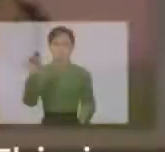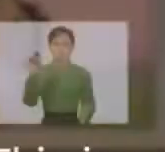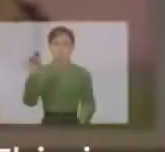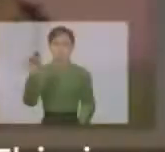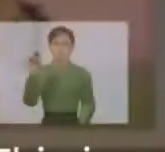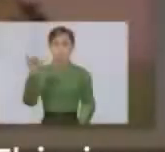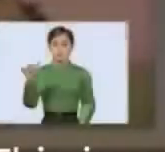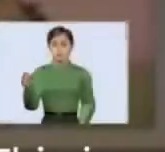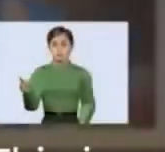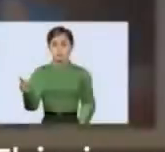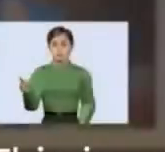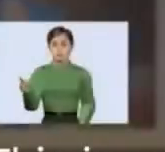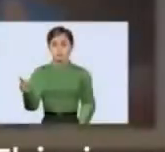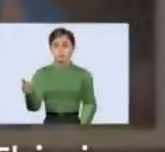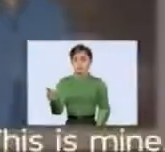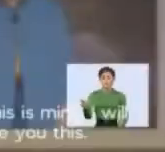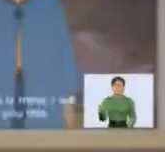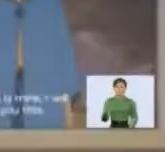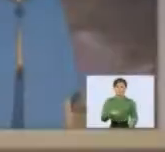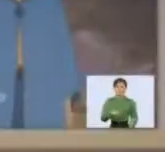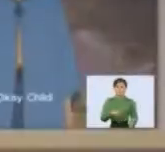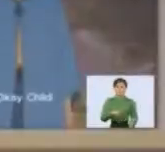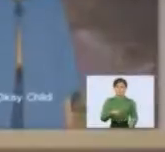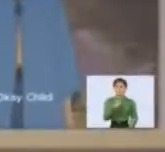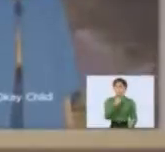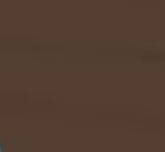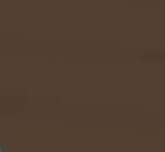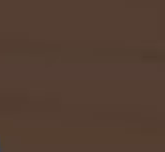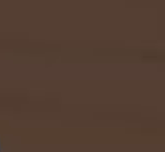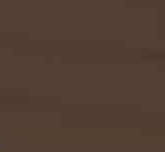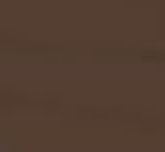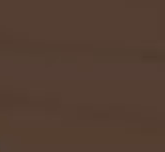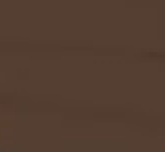its provisions and push for their implementation.